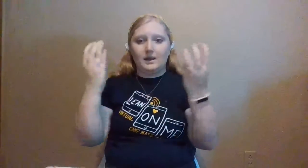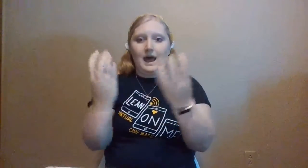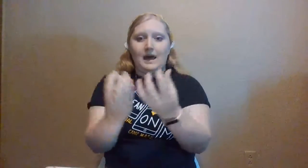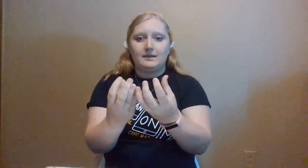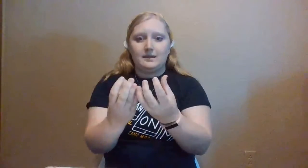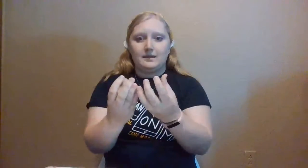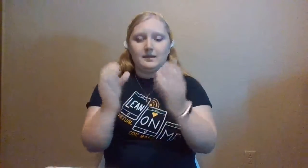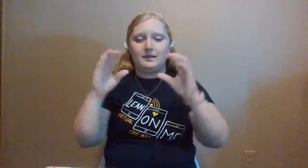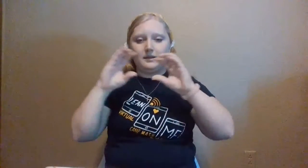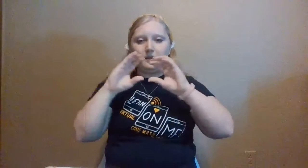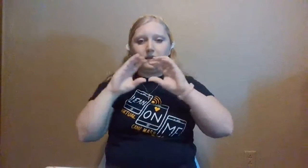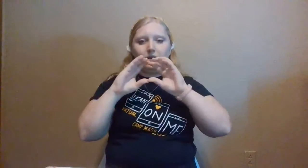class,